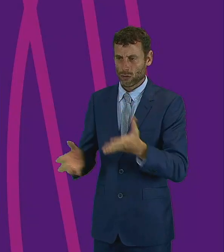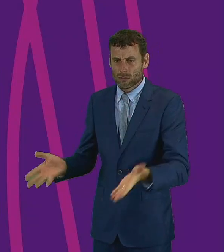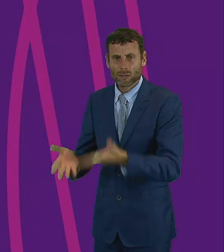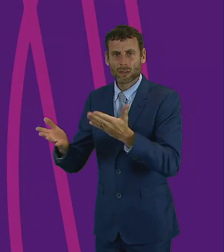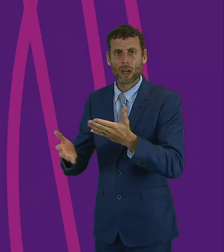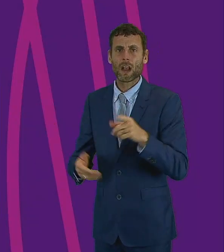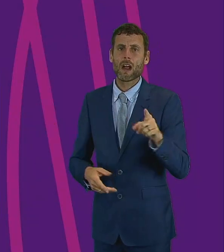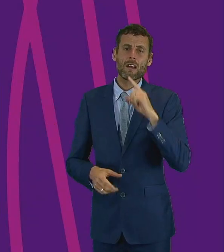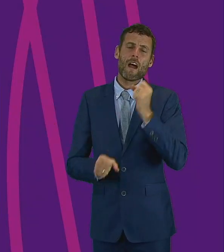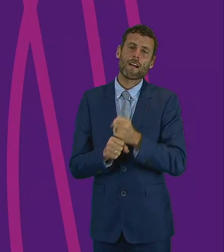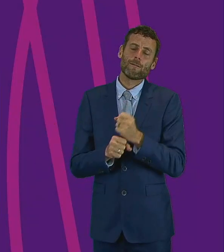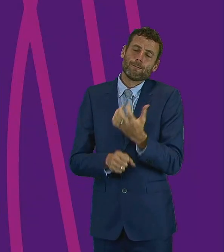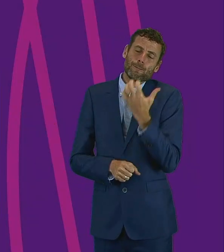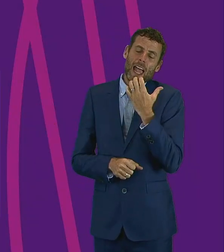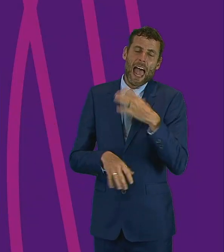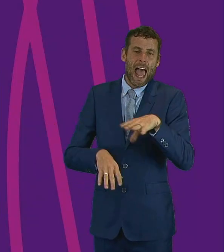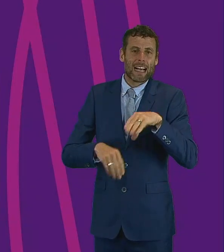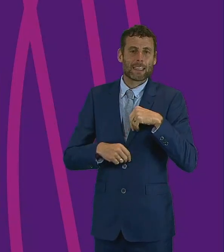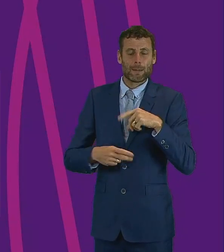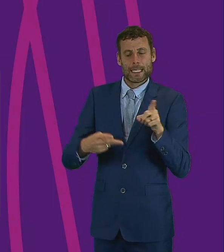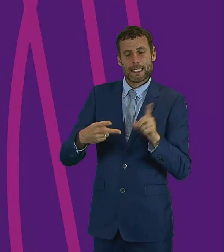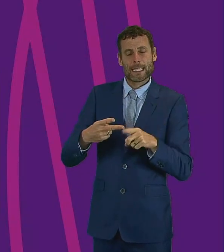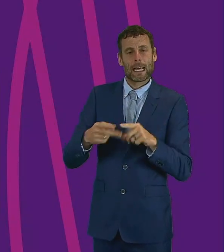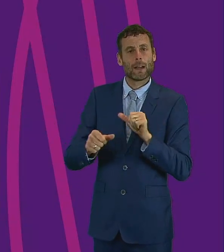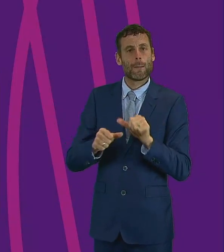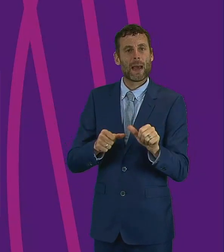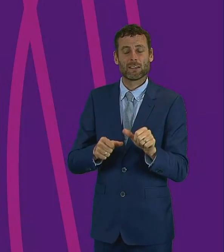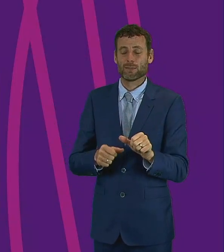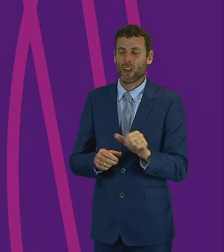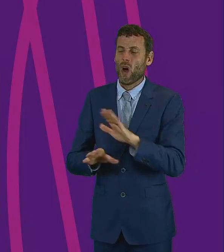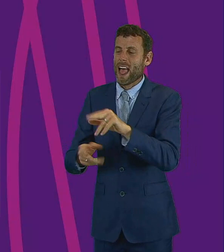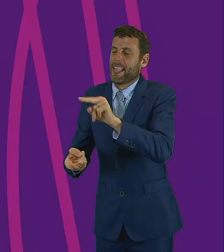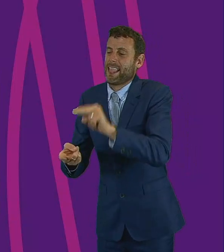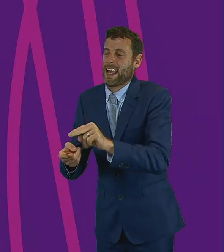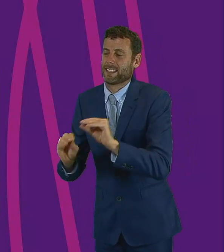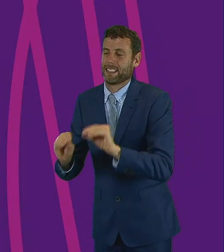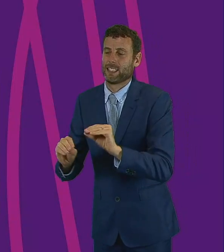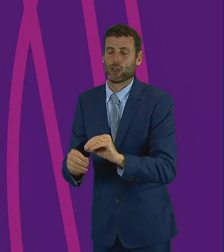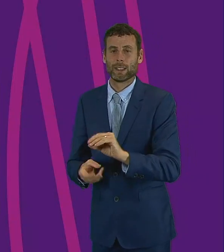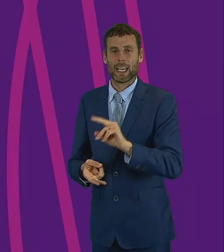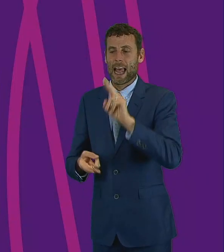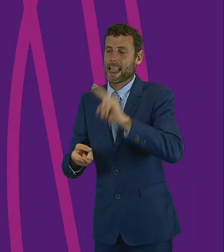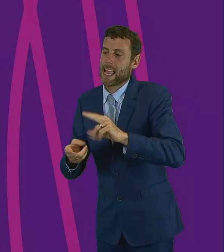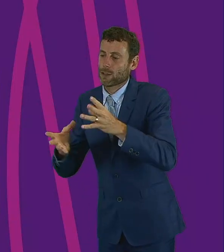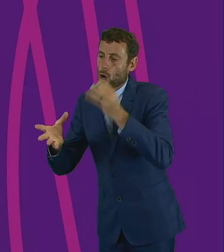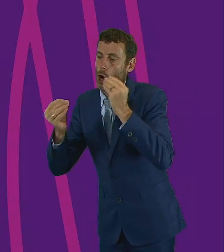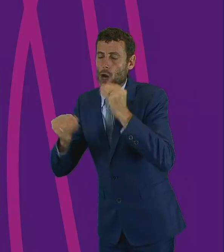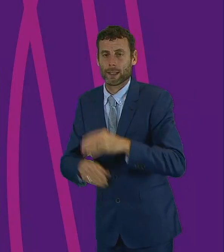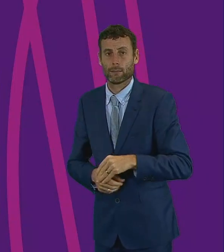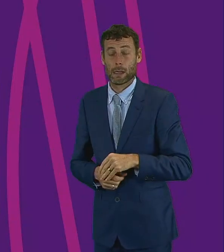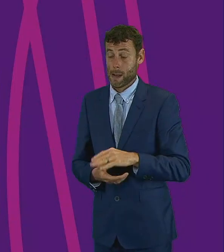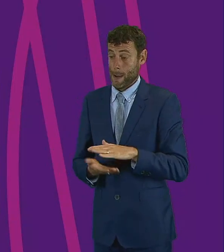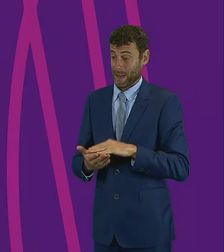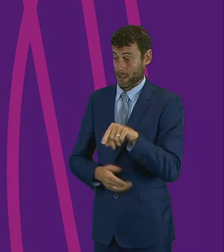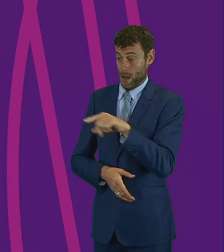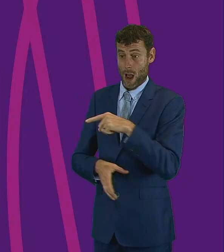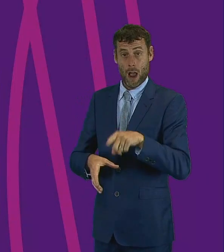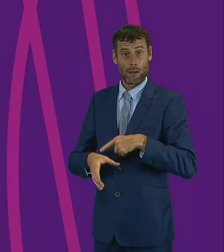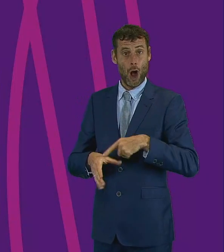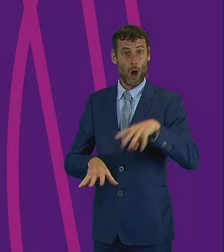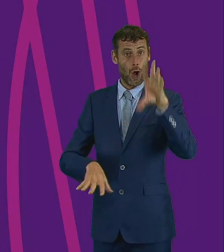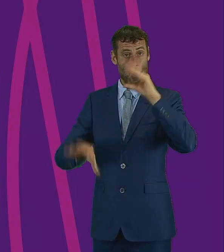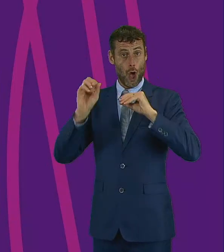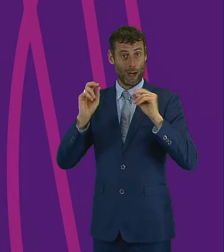second best. Less teaching, less learning, less knowledge this year for young people who already lost out last